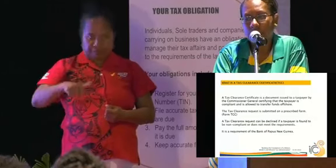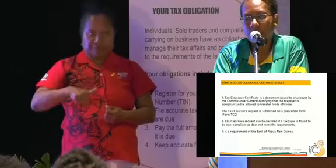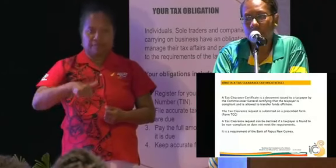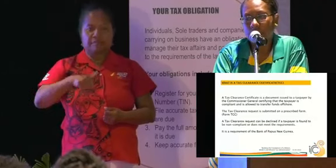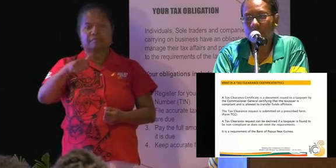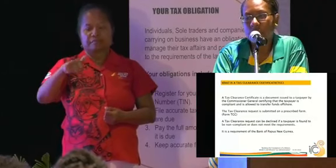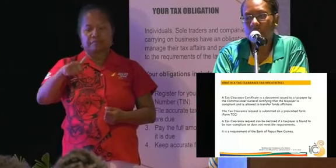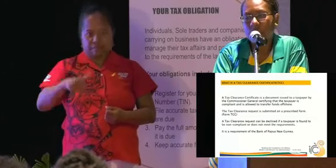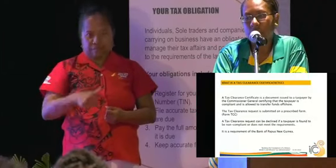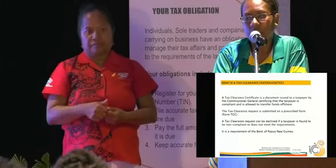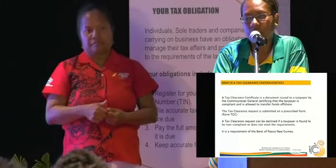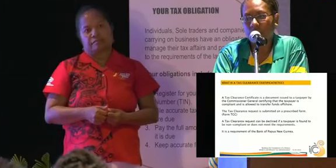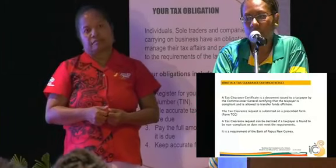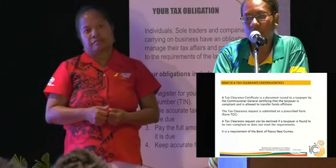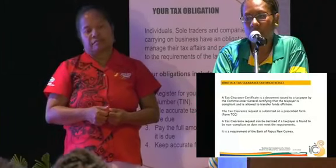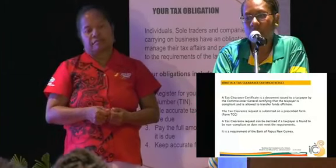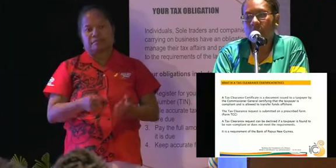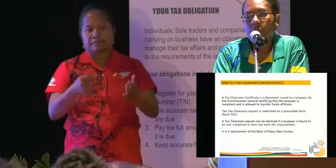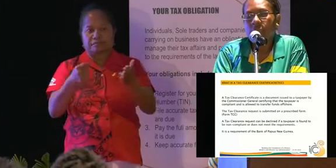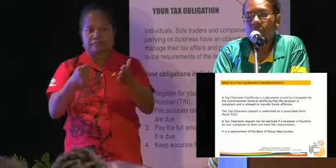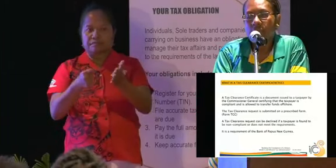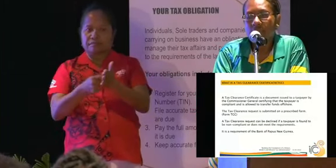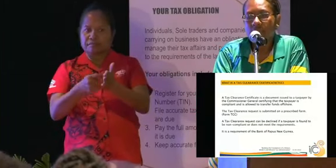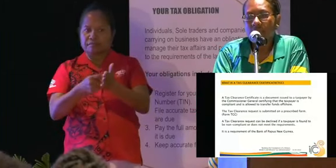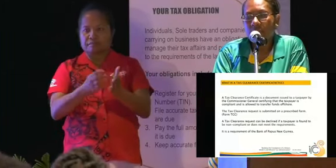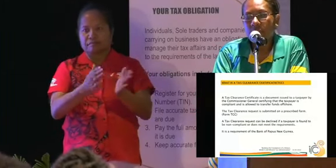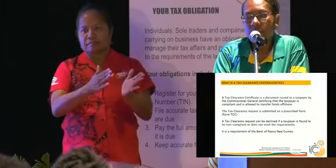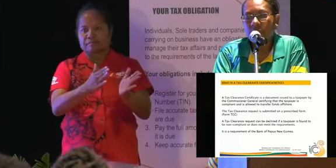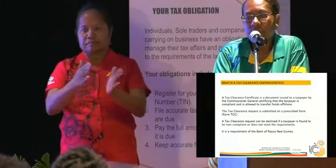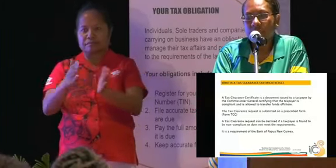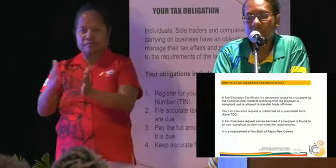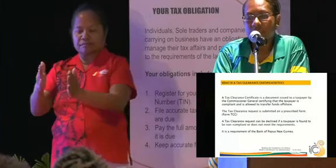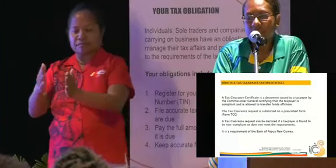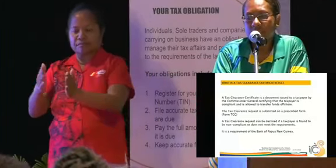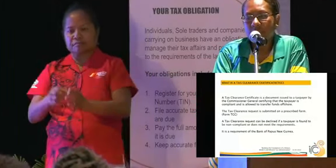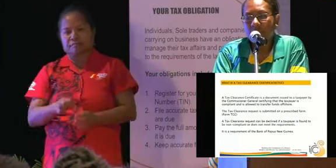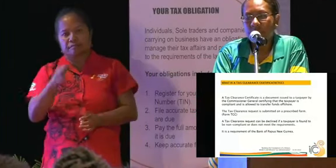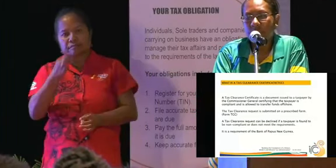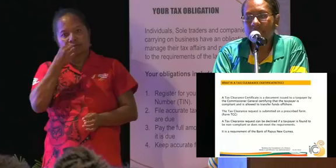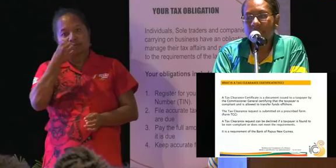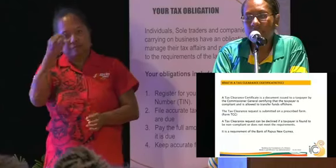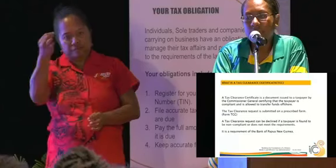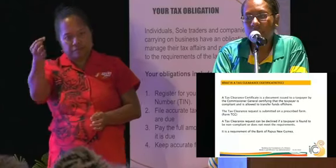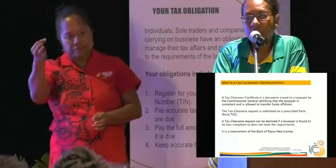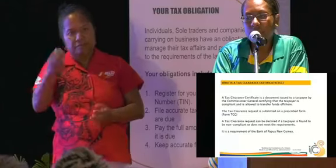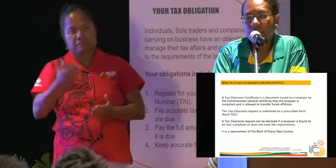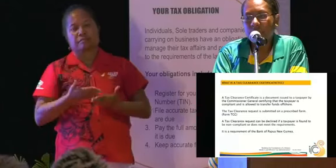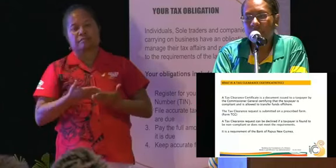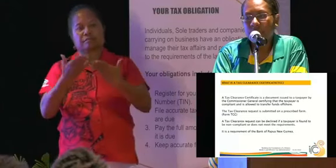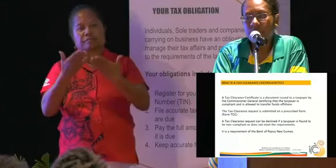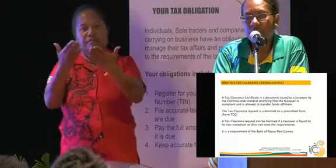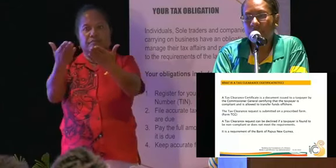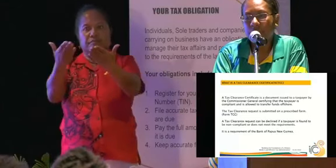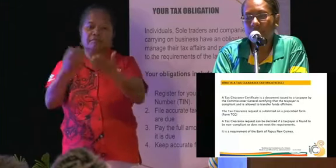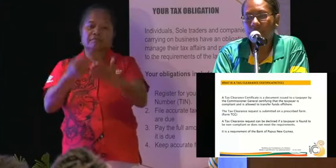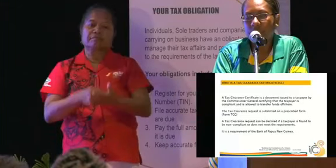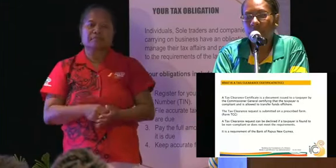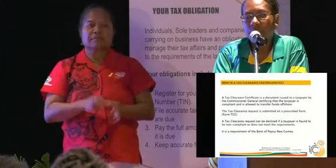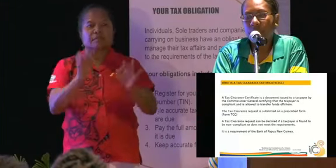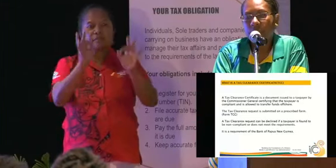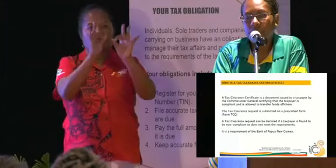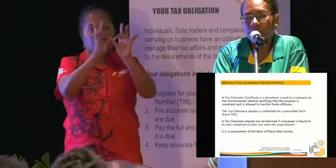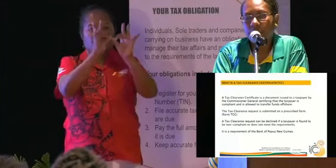to transfer funds offshore. The tax clearance request is submitted on a prescribed